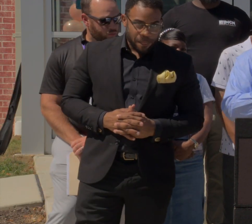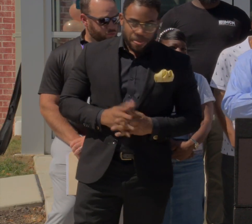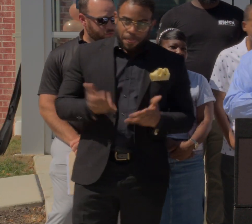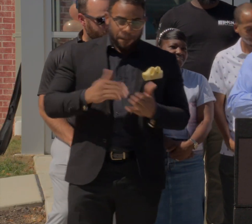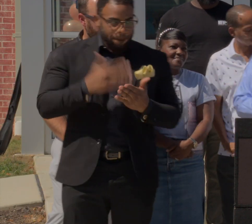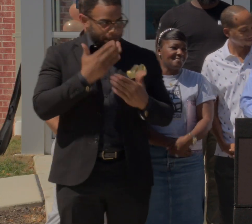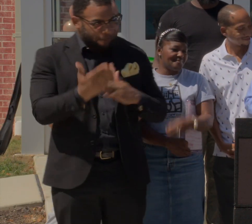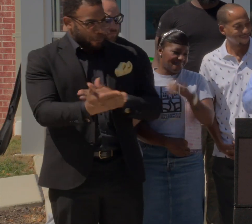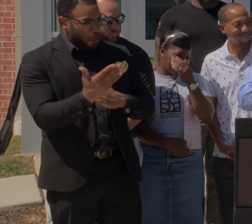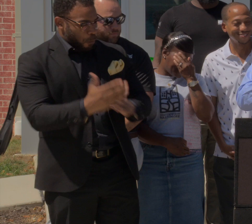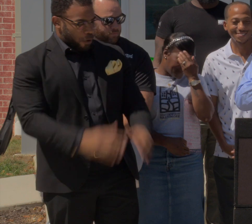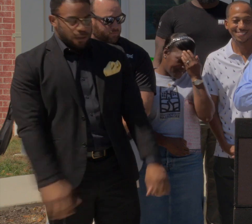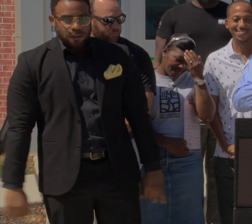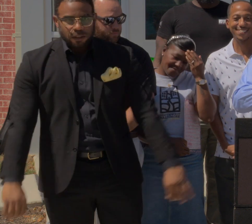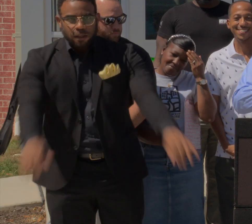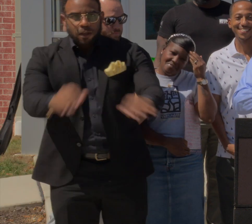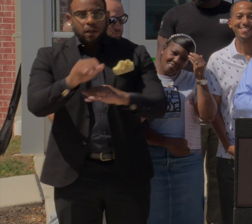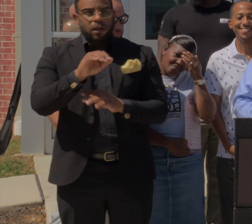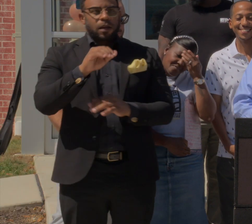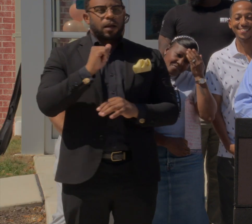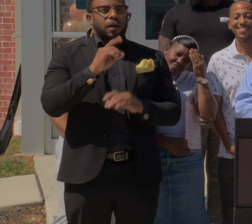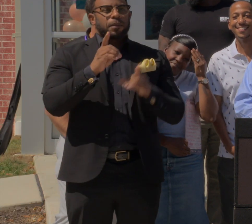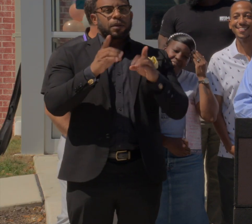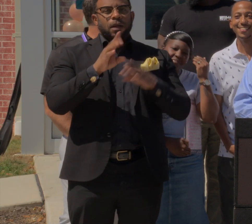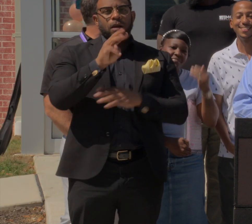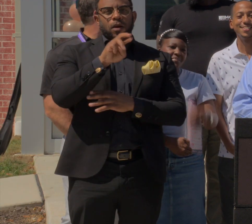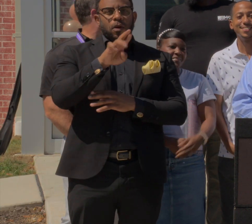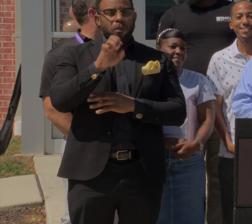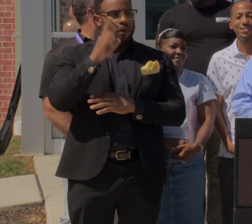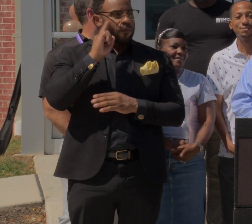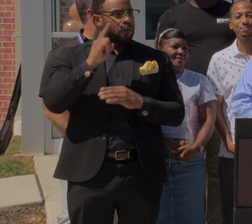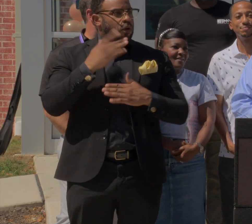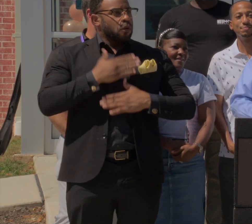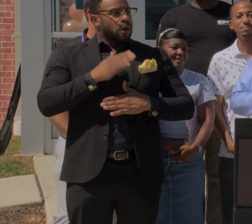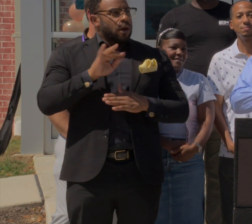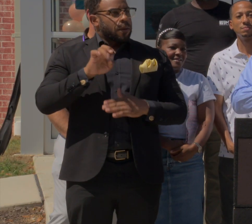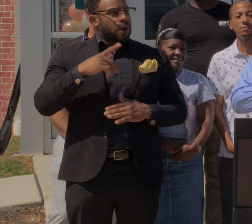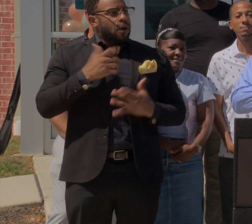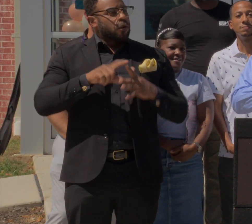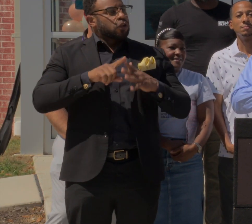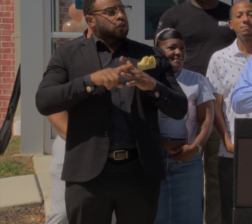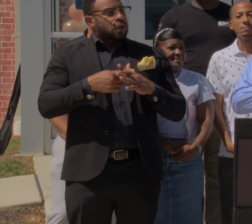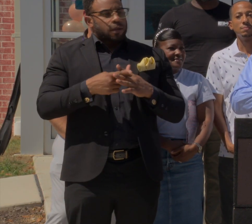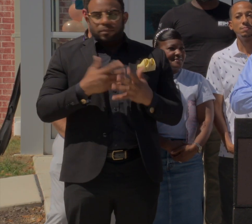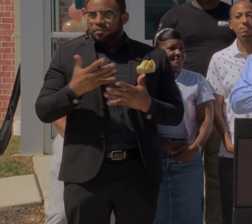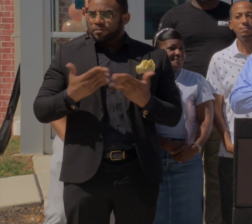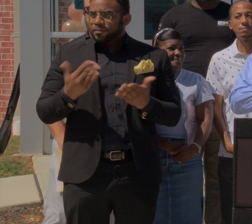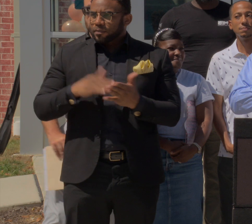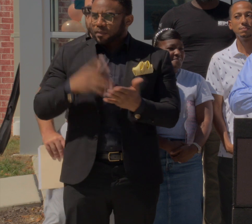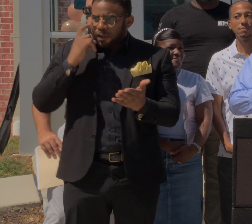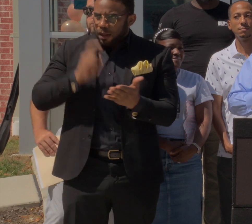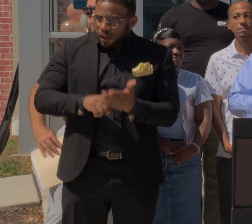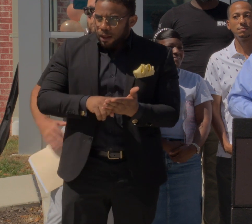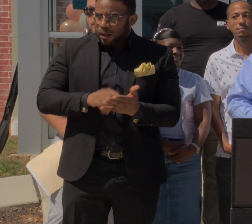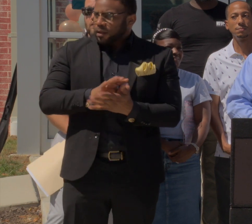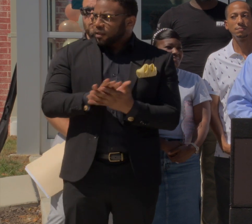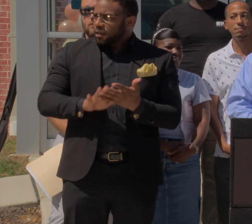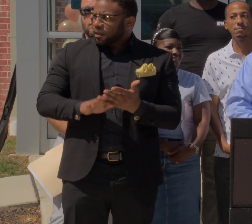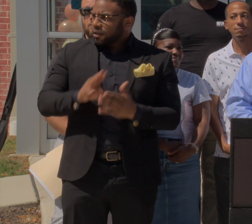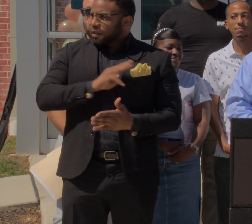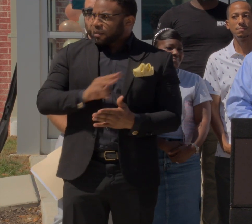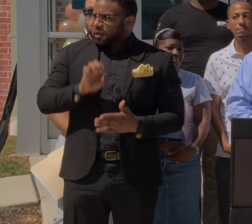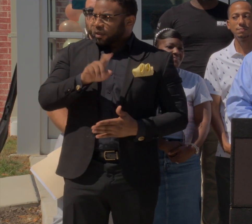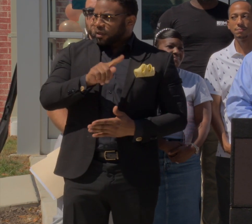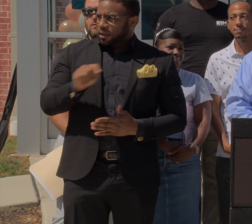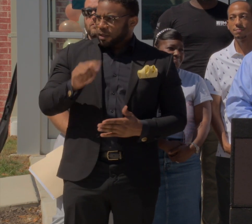Again, good morning. I'm Reginald Moore, Director of Baltimore City Recreation Parks. And I want to start by just, again, acknowledging Mayor